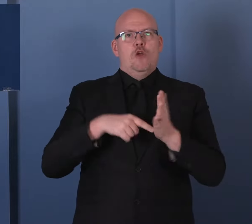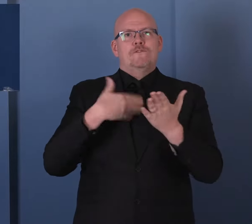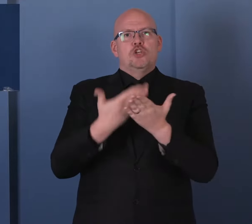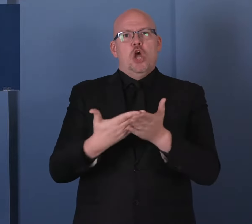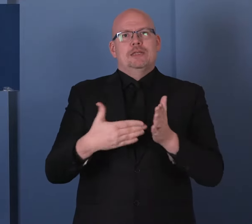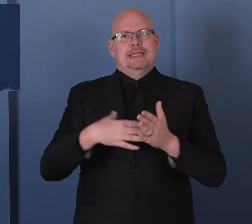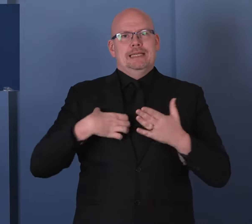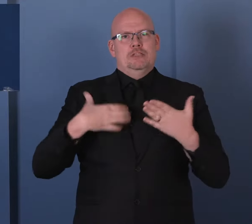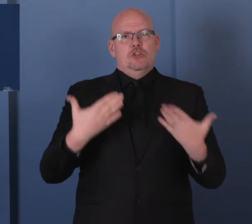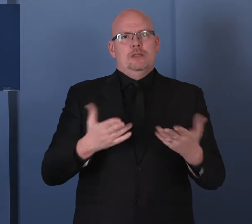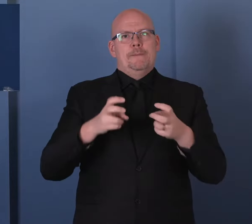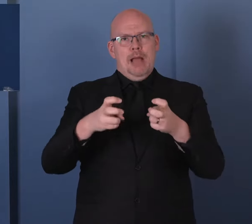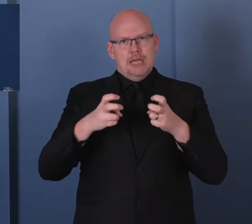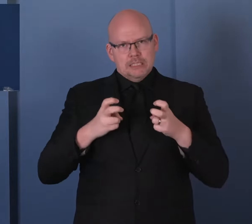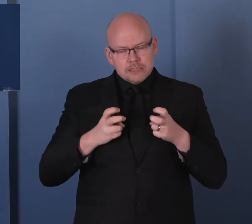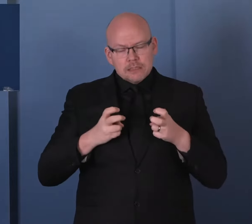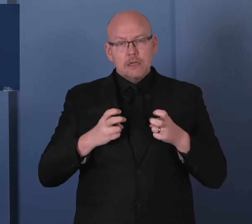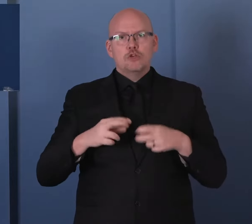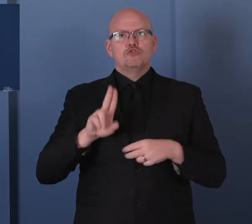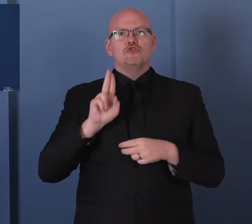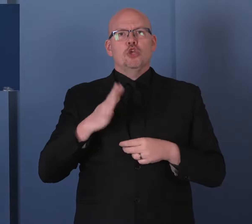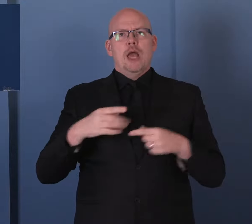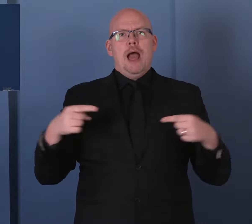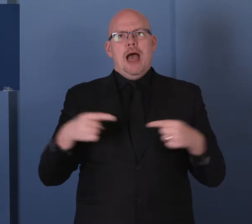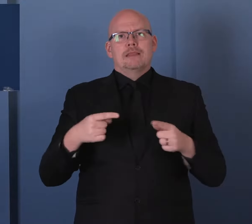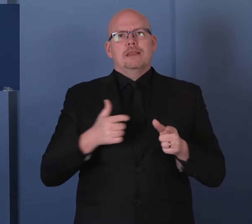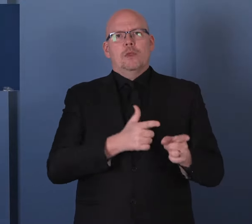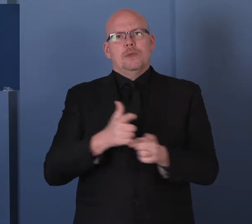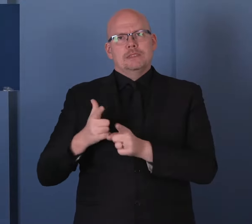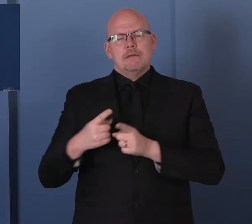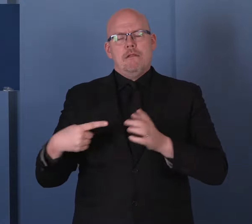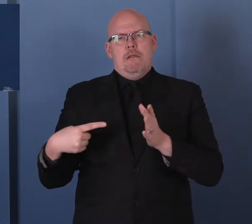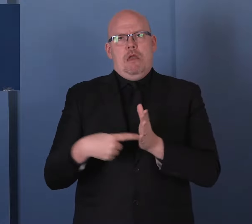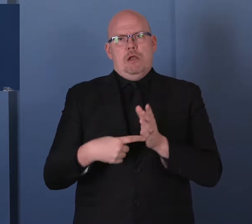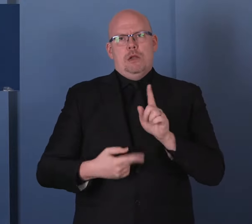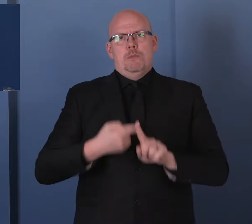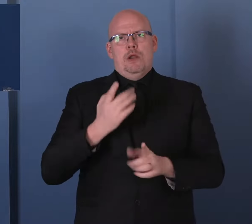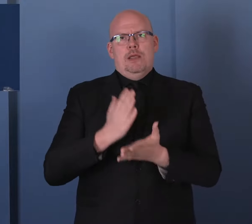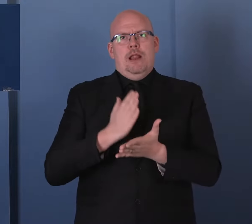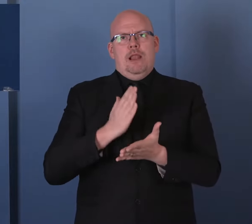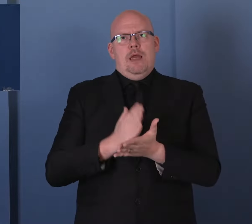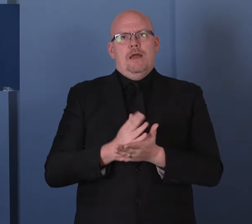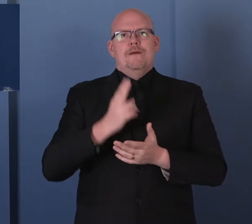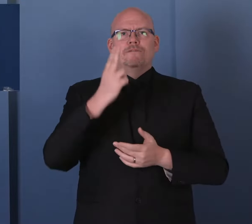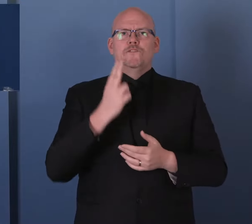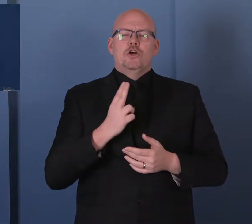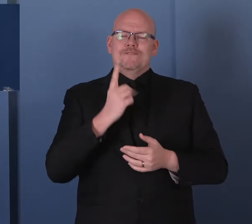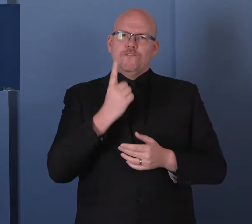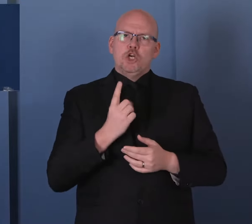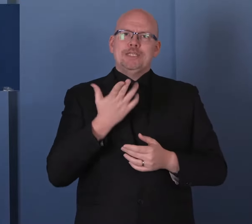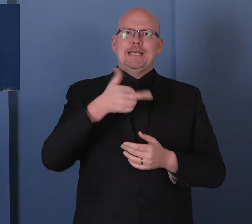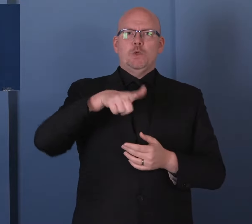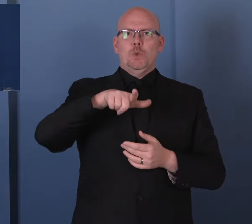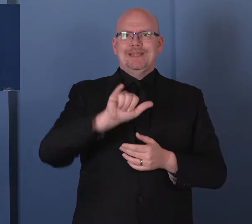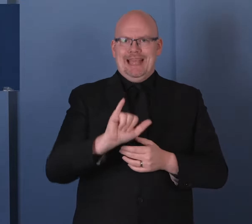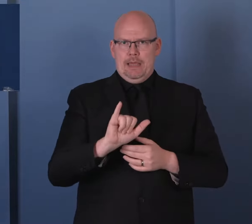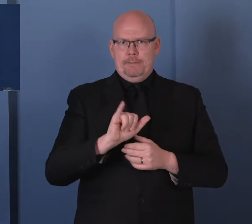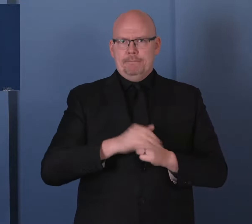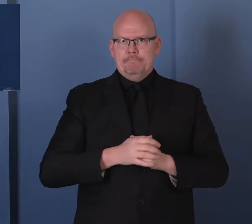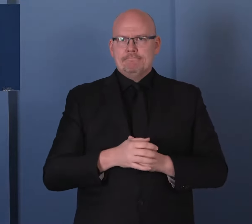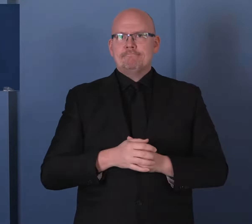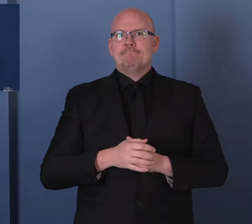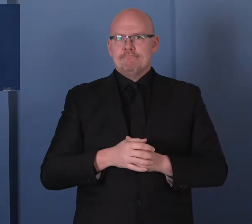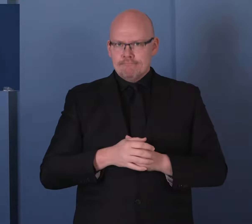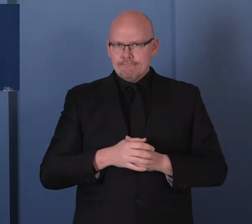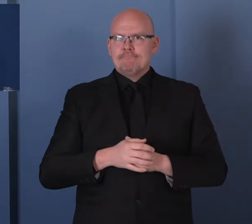and the new anti-terrorism laws will be effective as of the 1st of June. This is